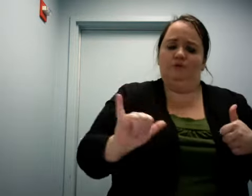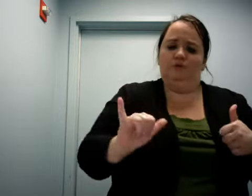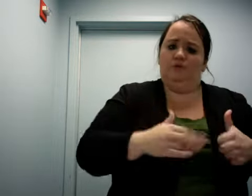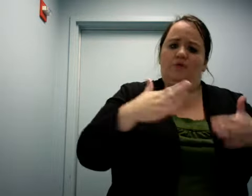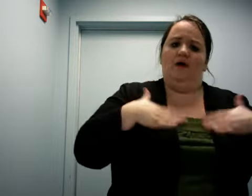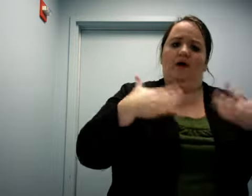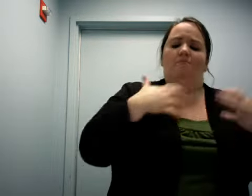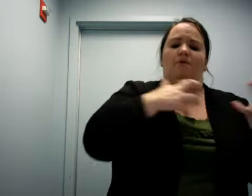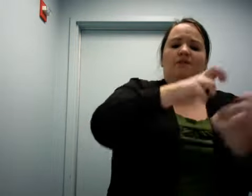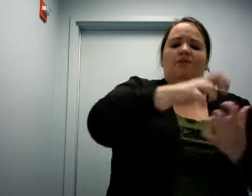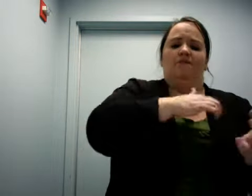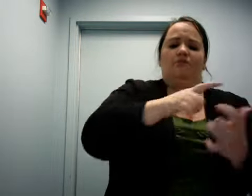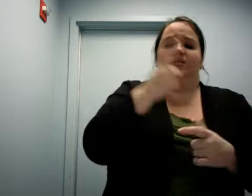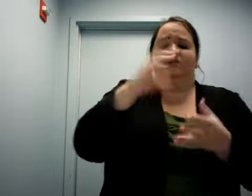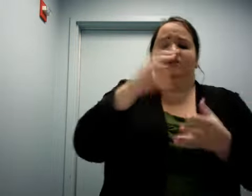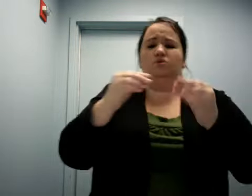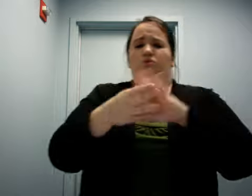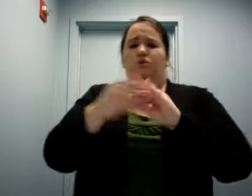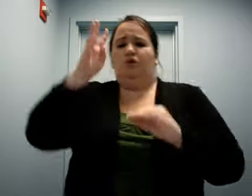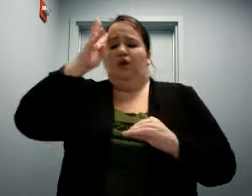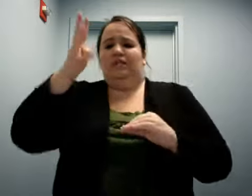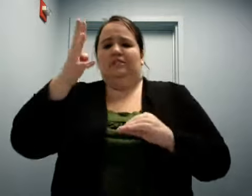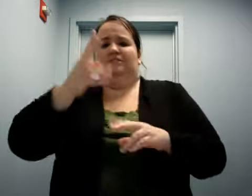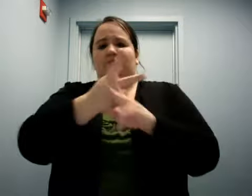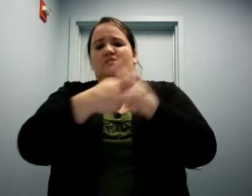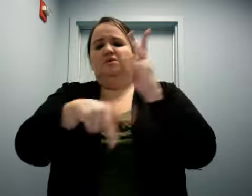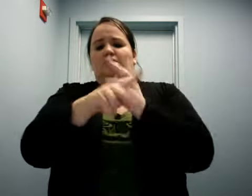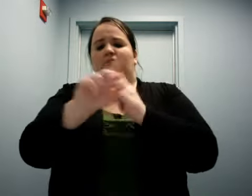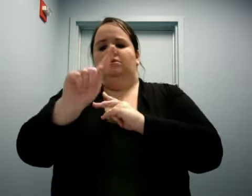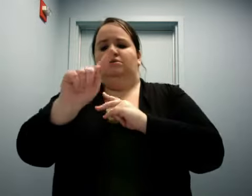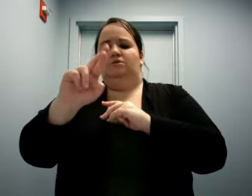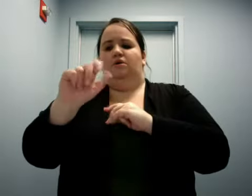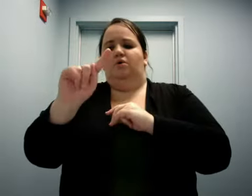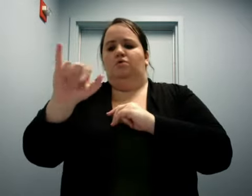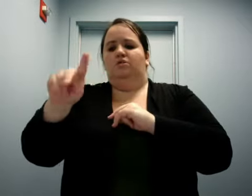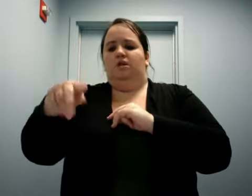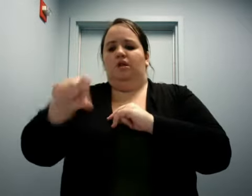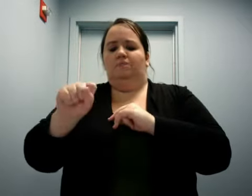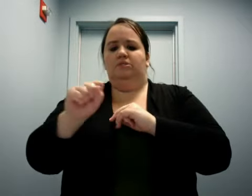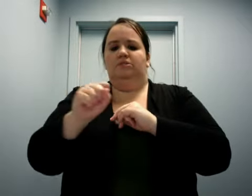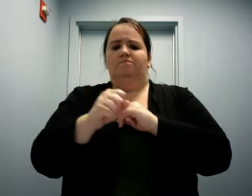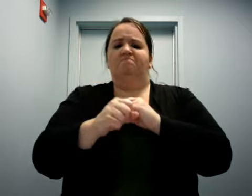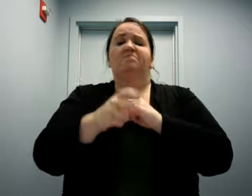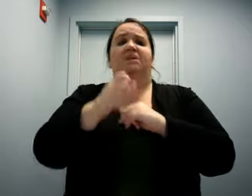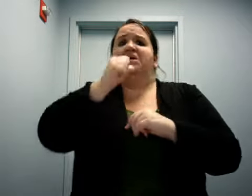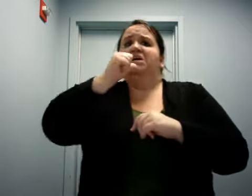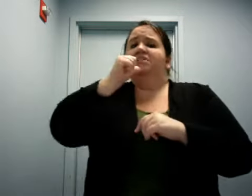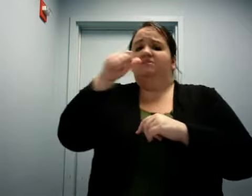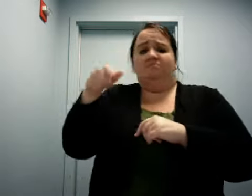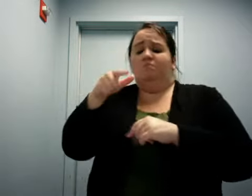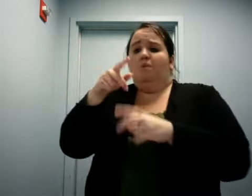stereotypes. And the problem with stereotypes is not that they are untrue, but that they are incomplete.